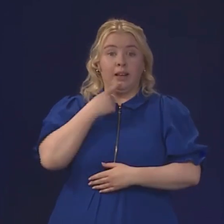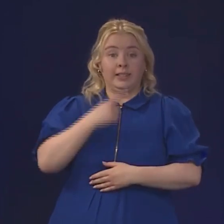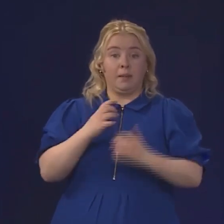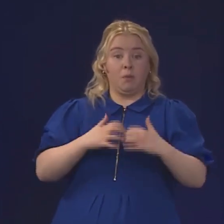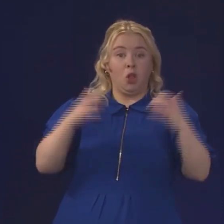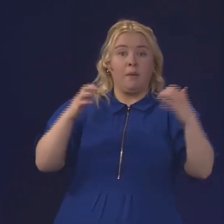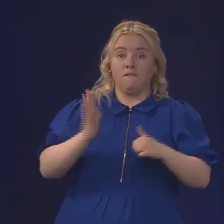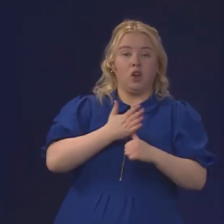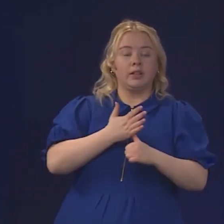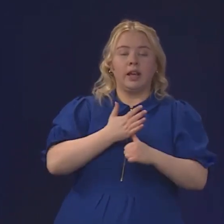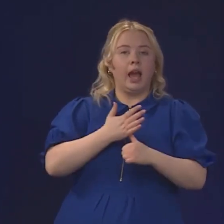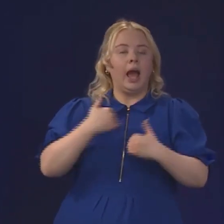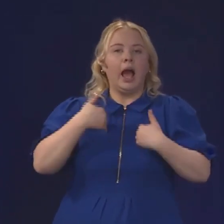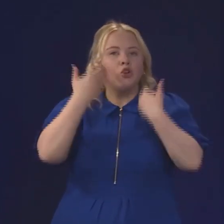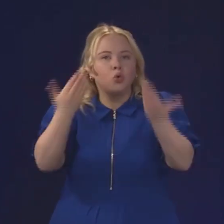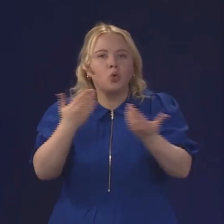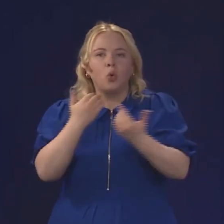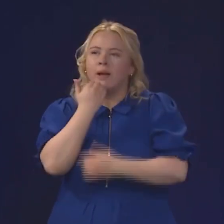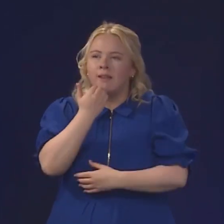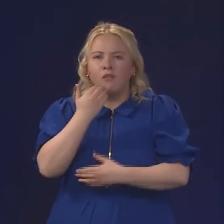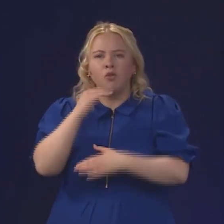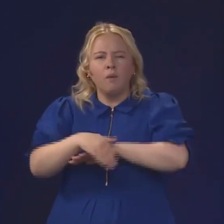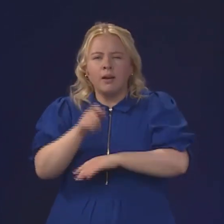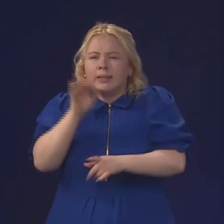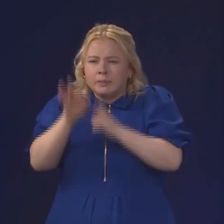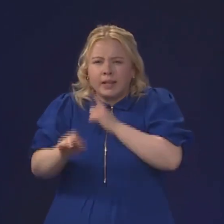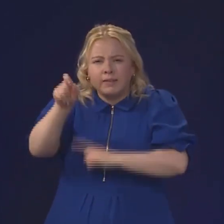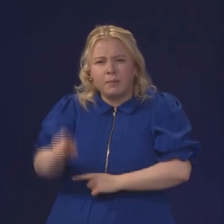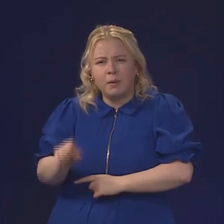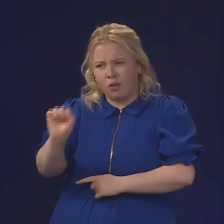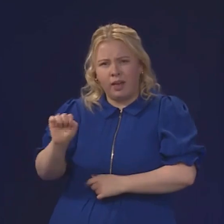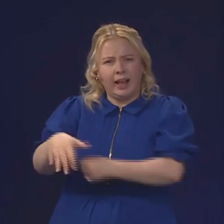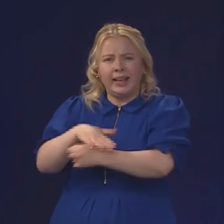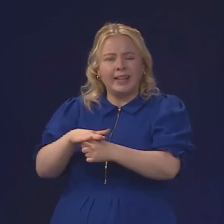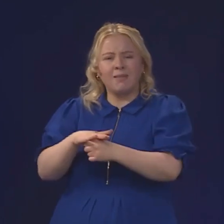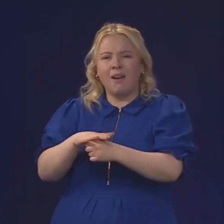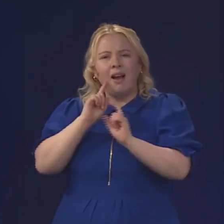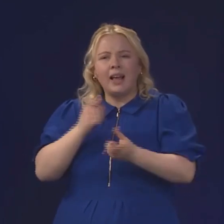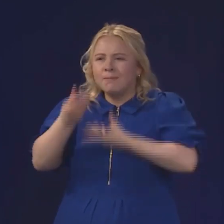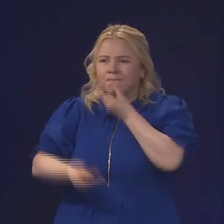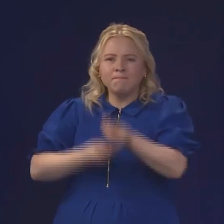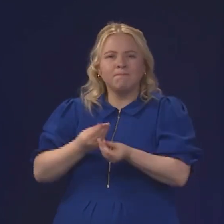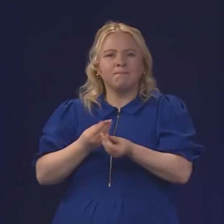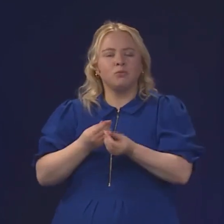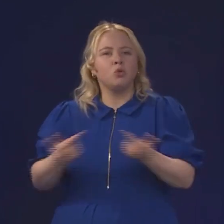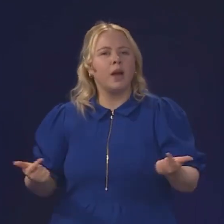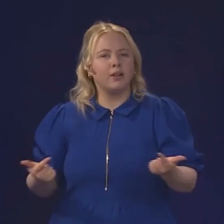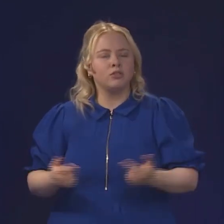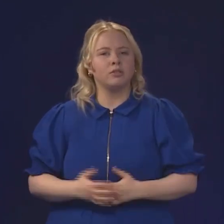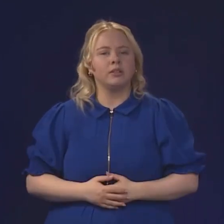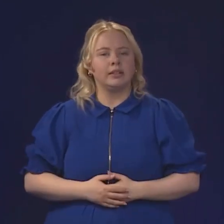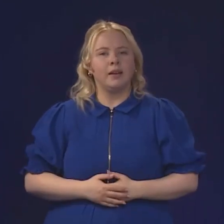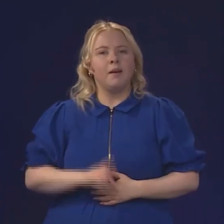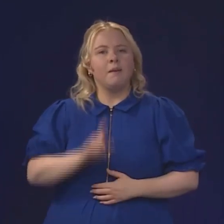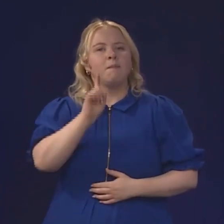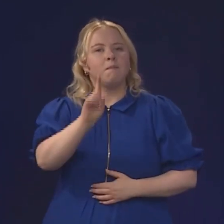don't know enough about individual cases to make the kind of judgments that you're speaking about. I was reflecting on what I think